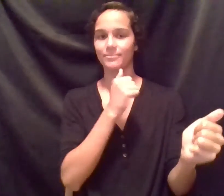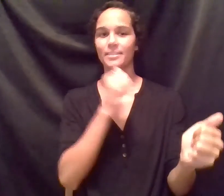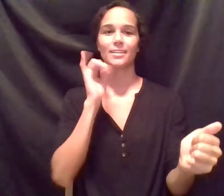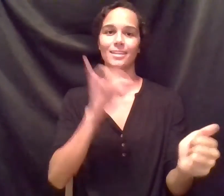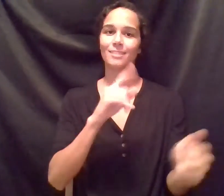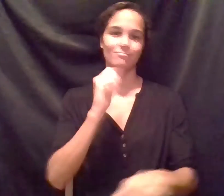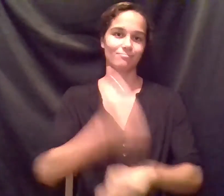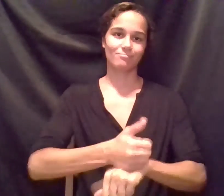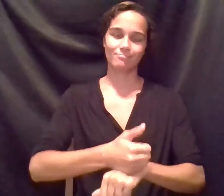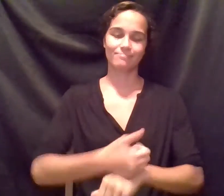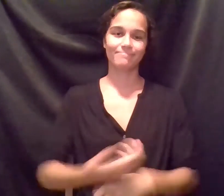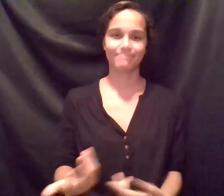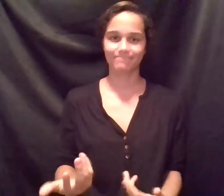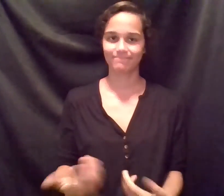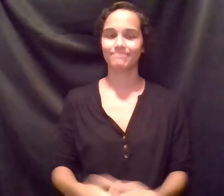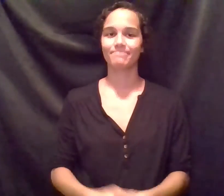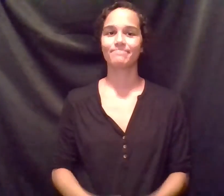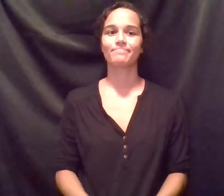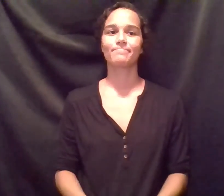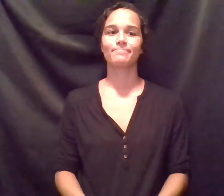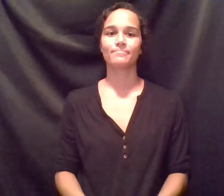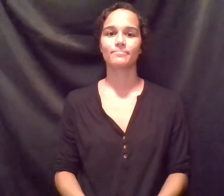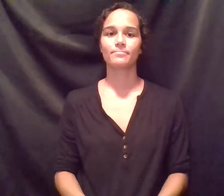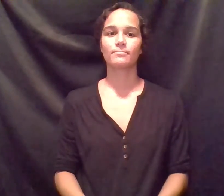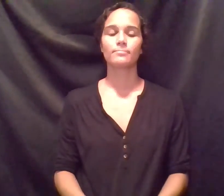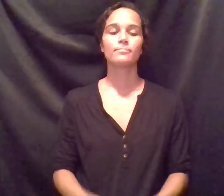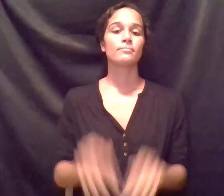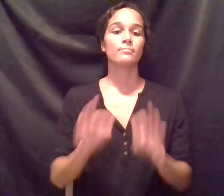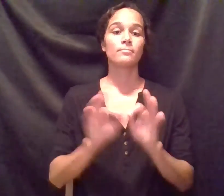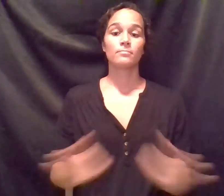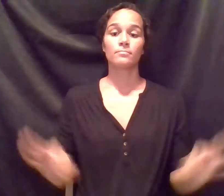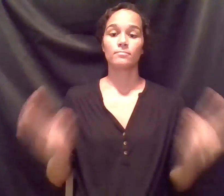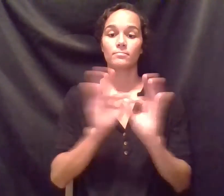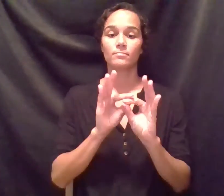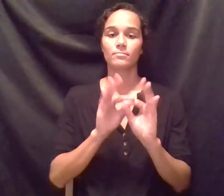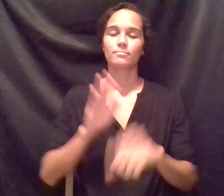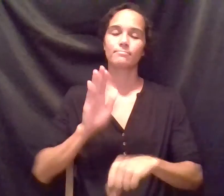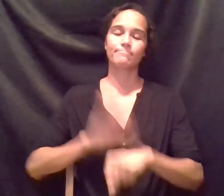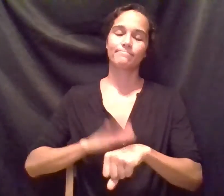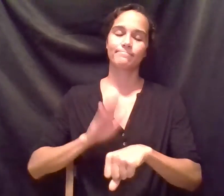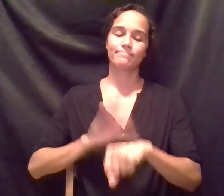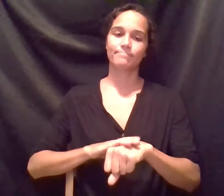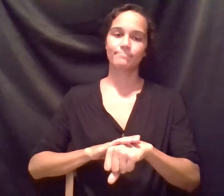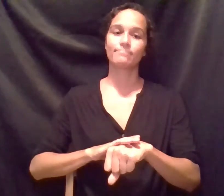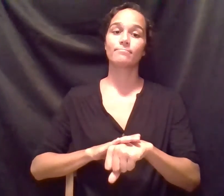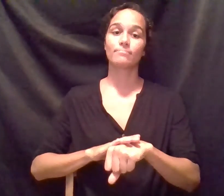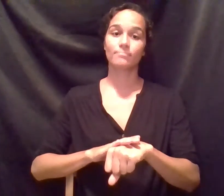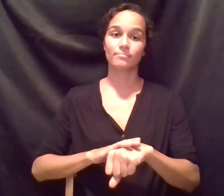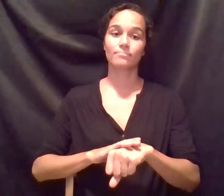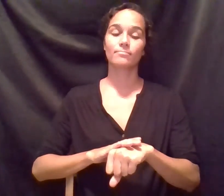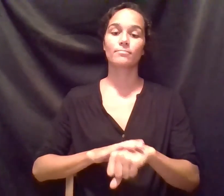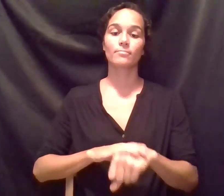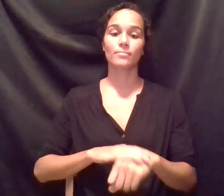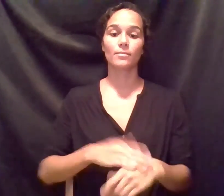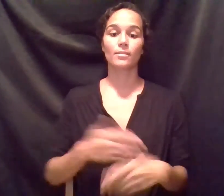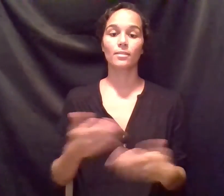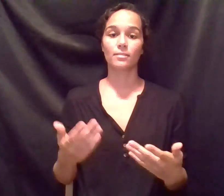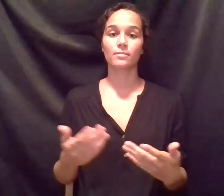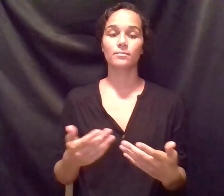This is important. It's a big warning I'm putting at the beginning. There's a price to pay when you stand up for